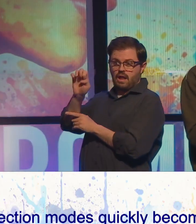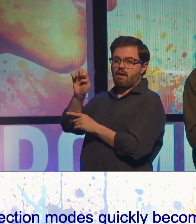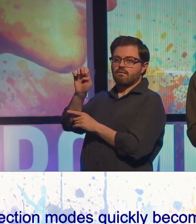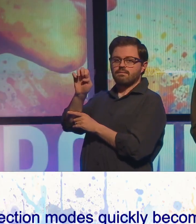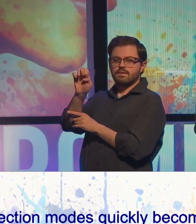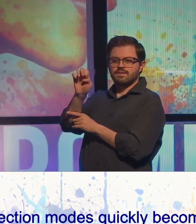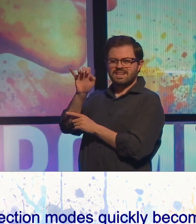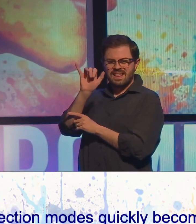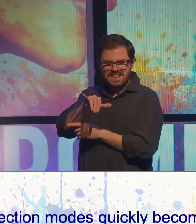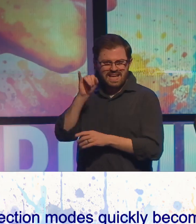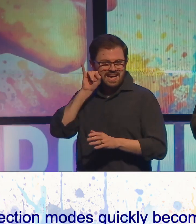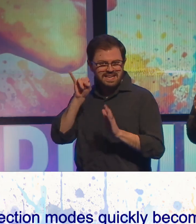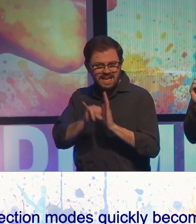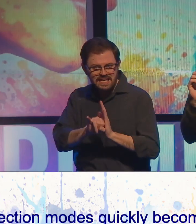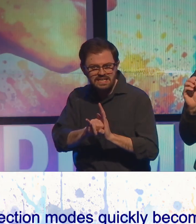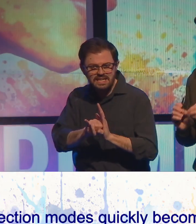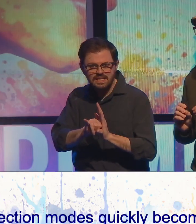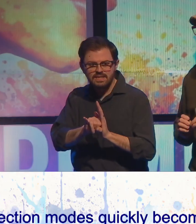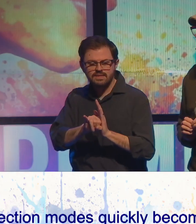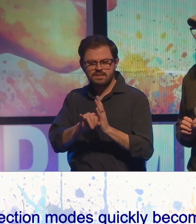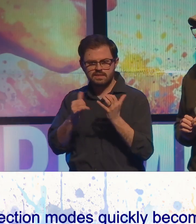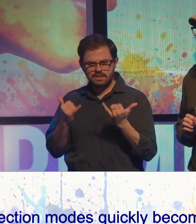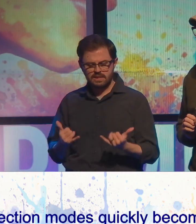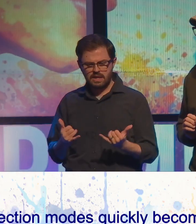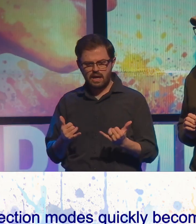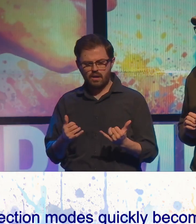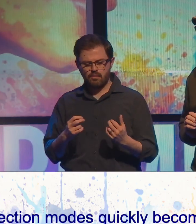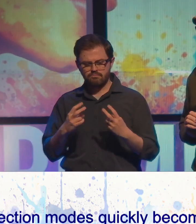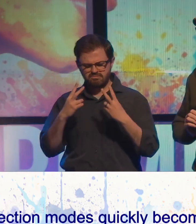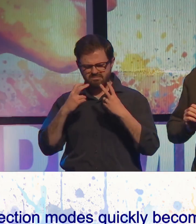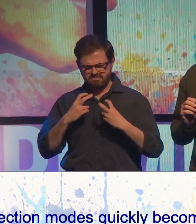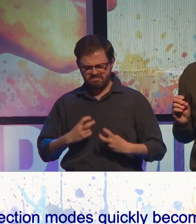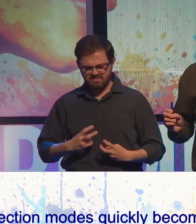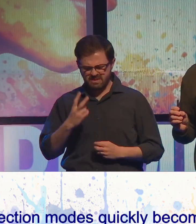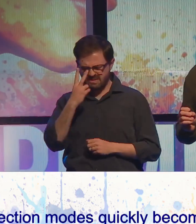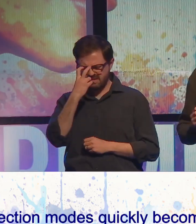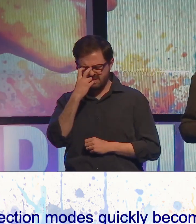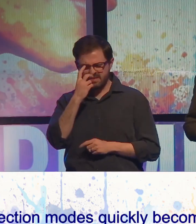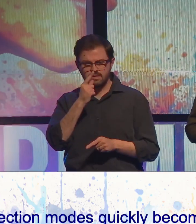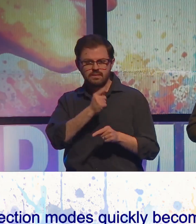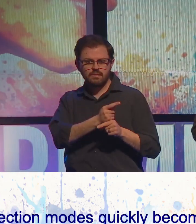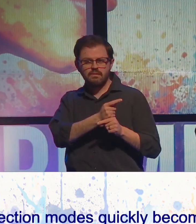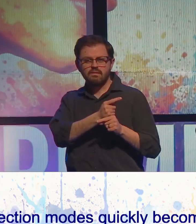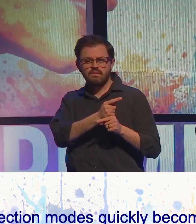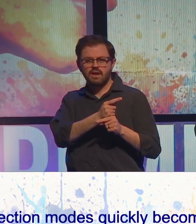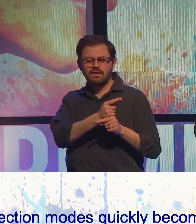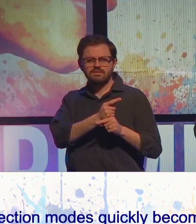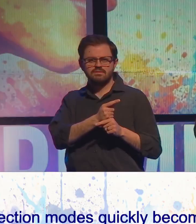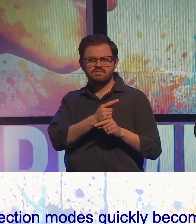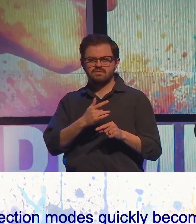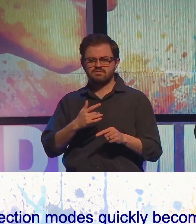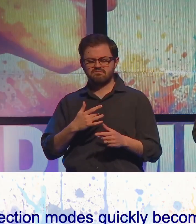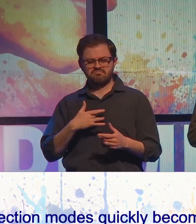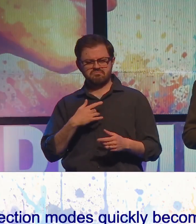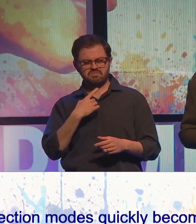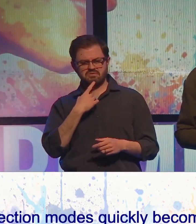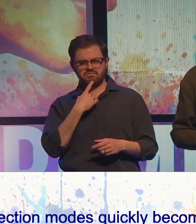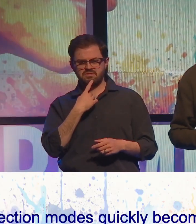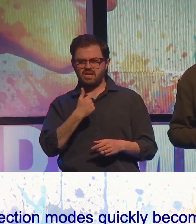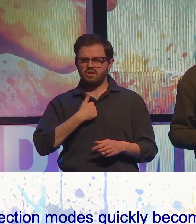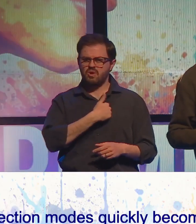identity that you have all of a sudden is questioned. We start questioning our value. We